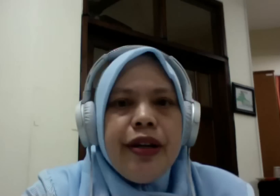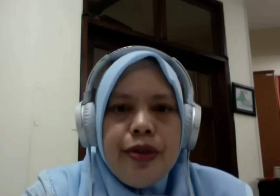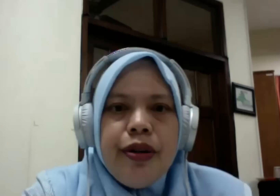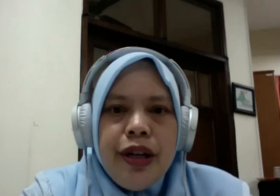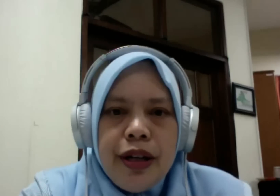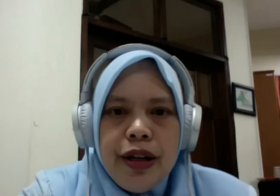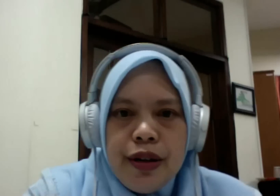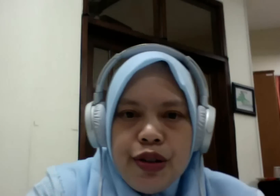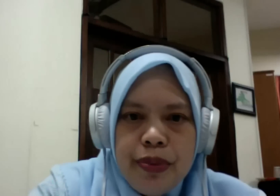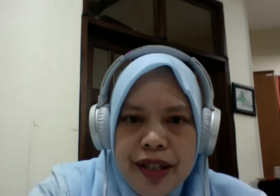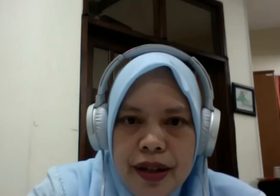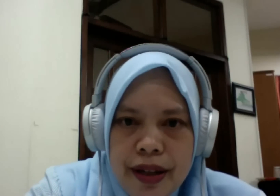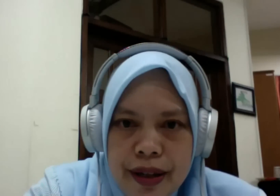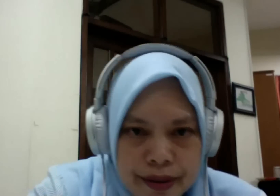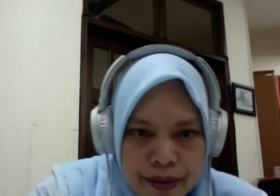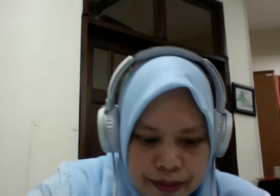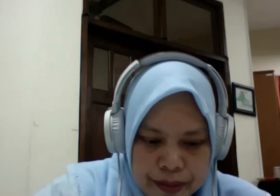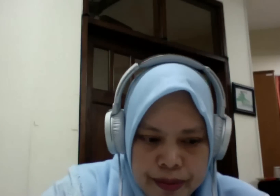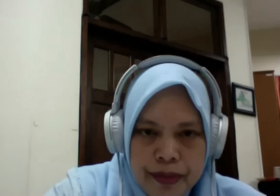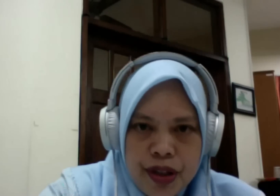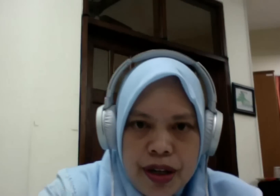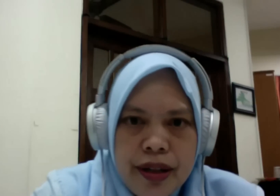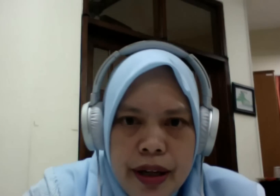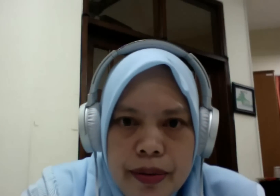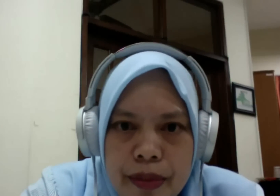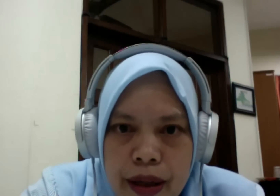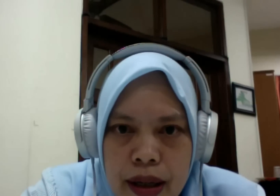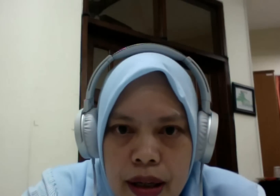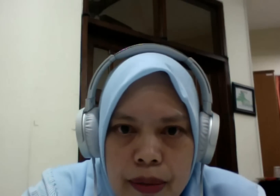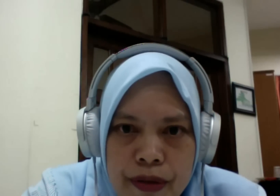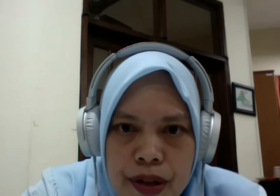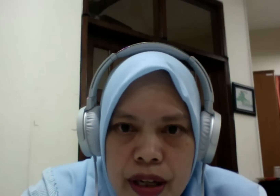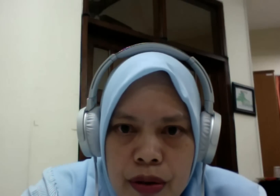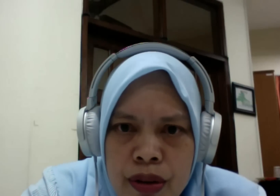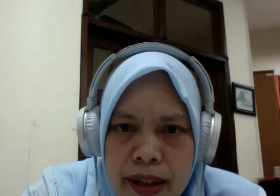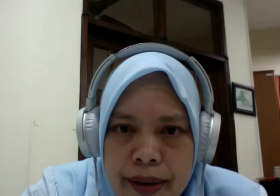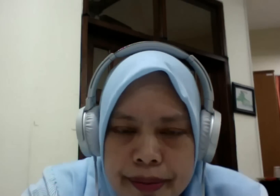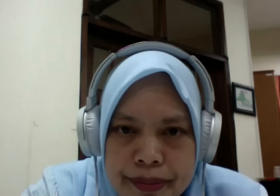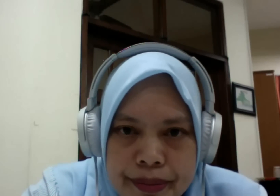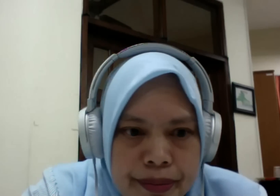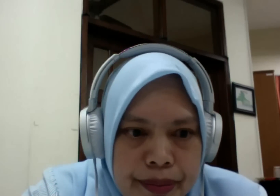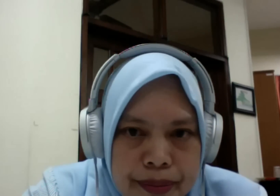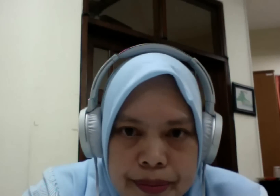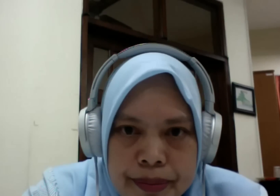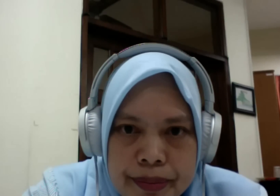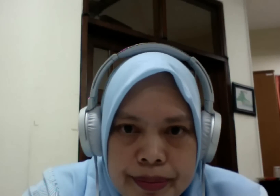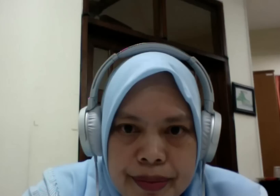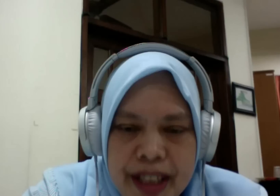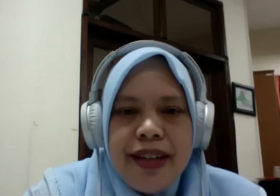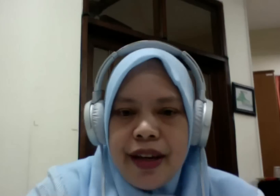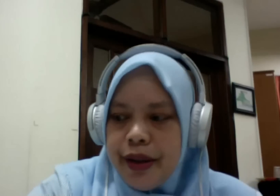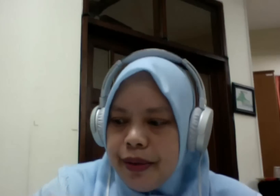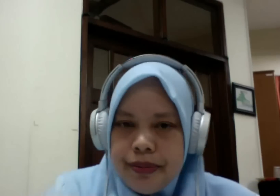okay, so could you please share again, Professor Dad Goodley?